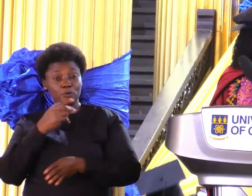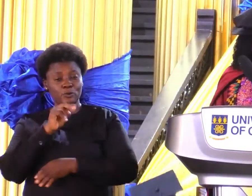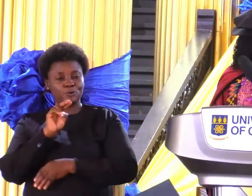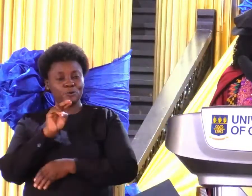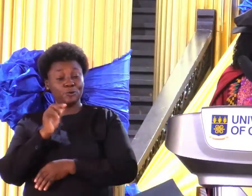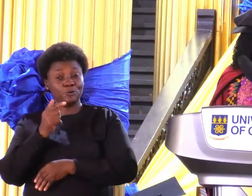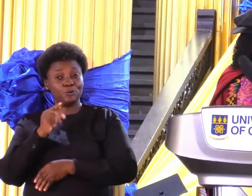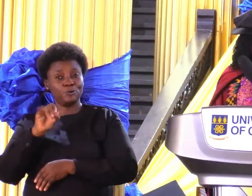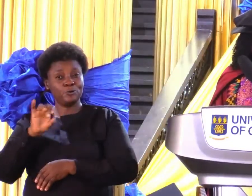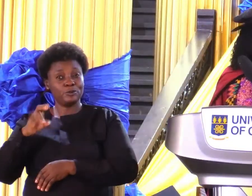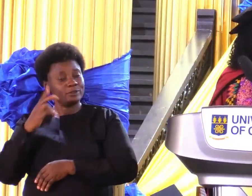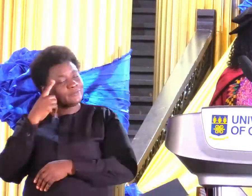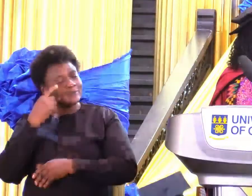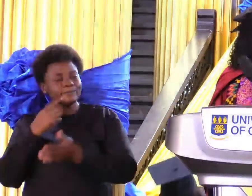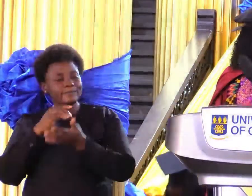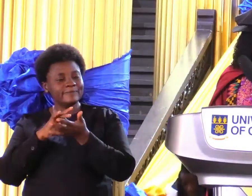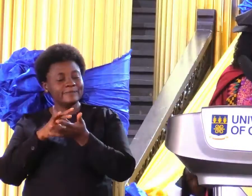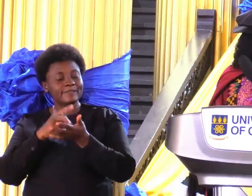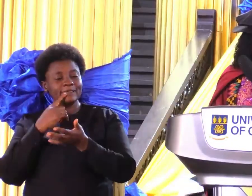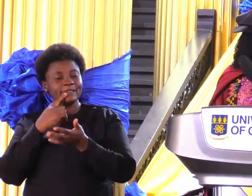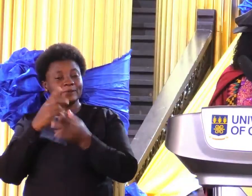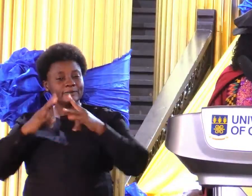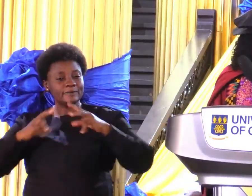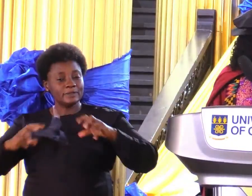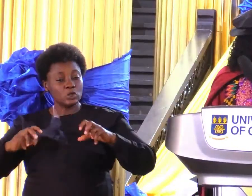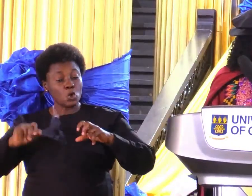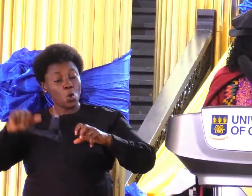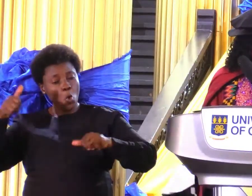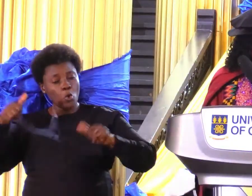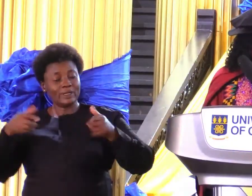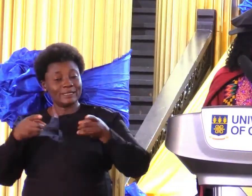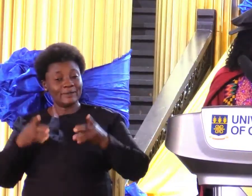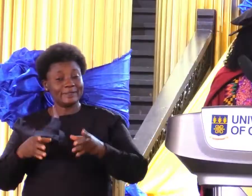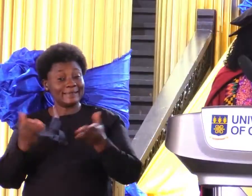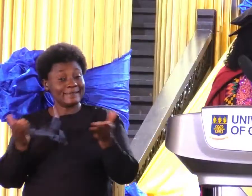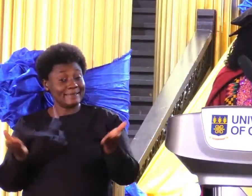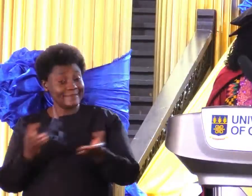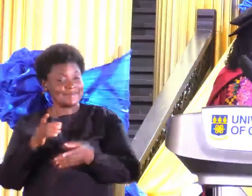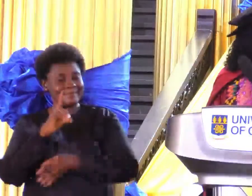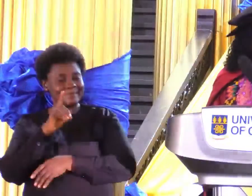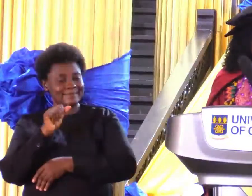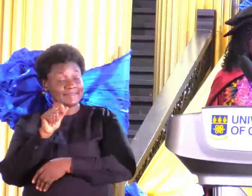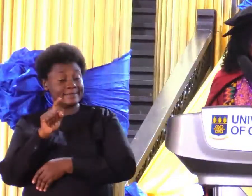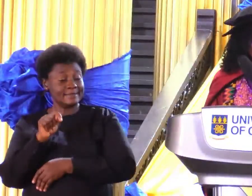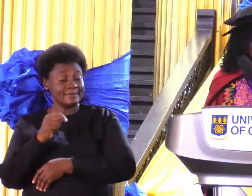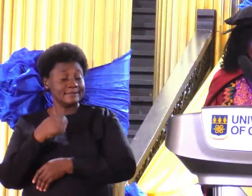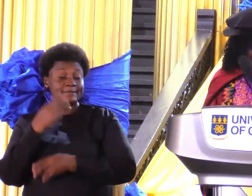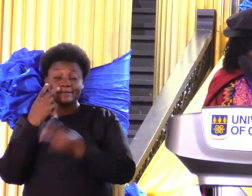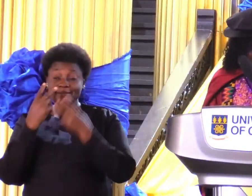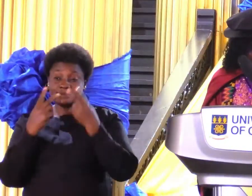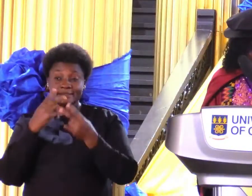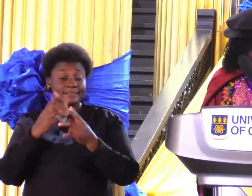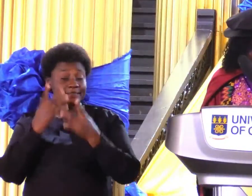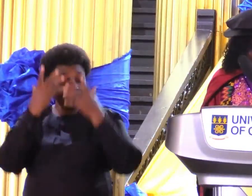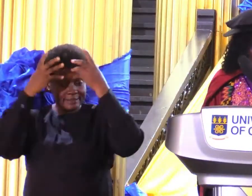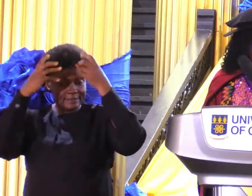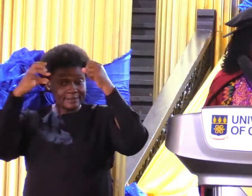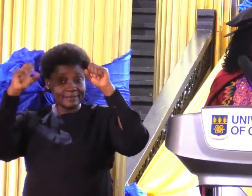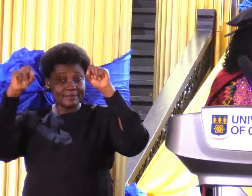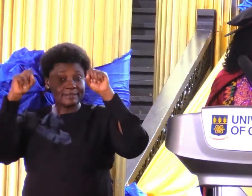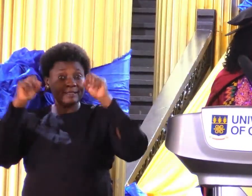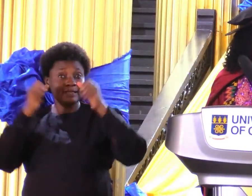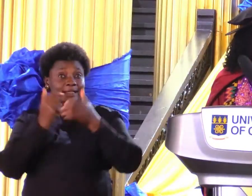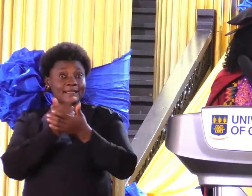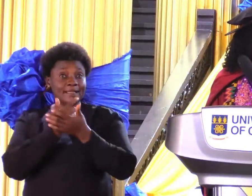Research, other directors and deans present. I see here the President of the